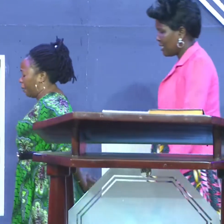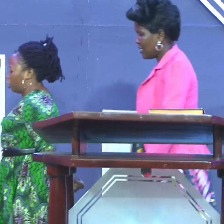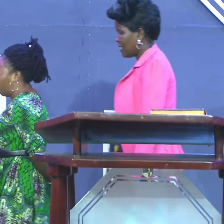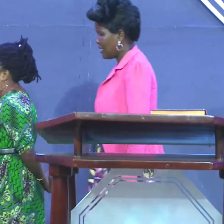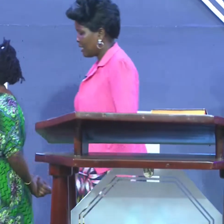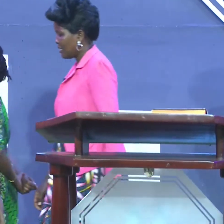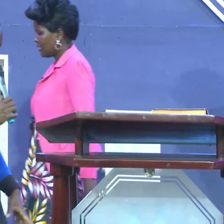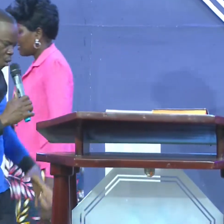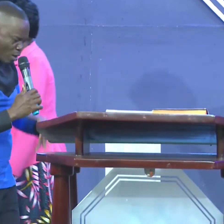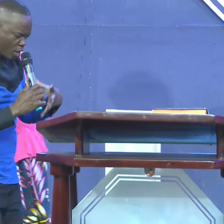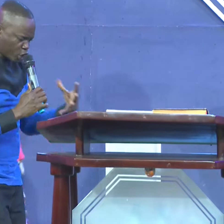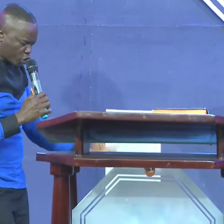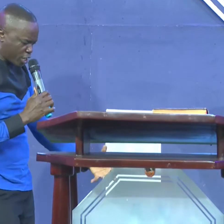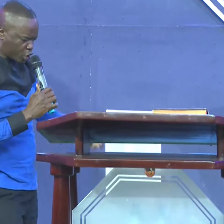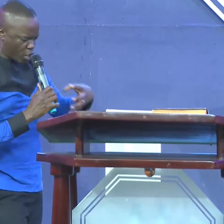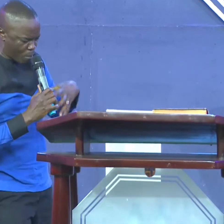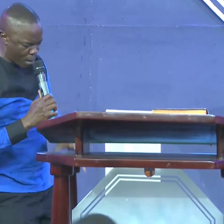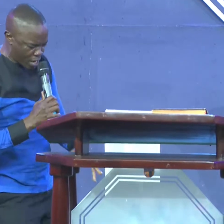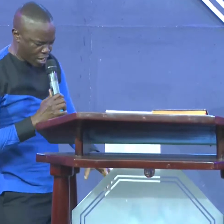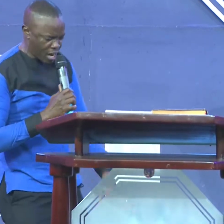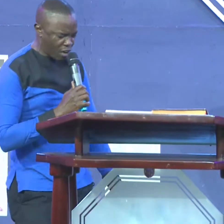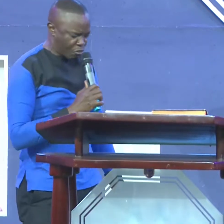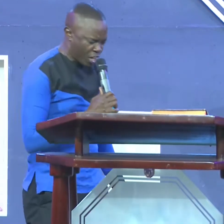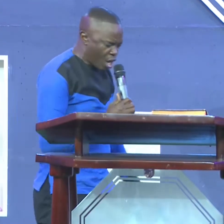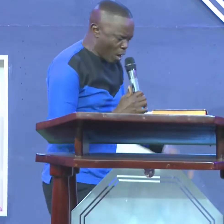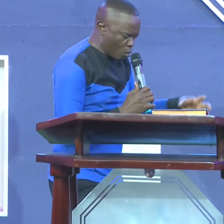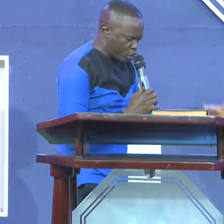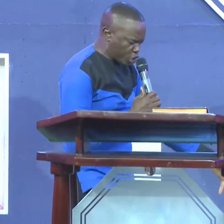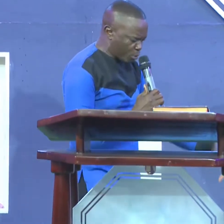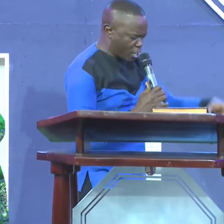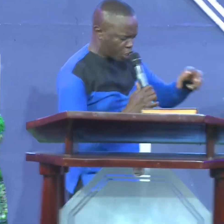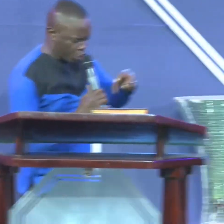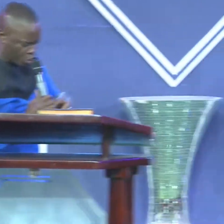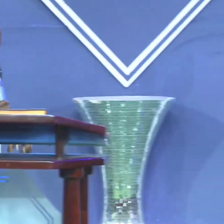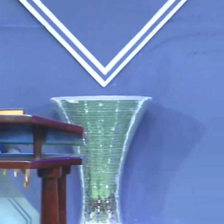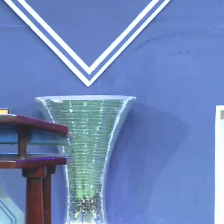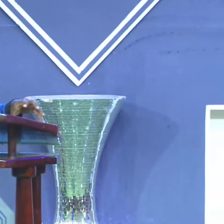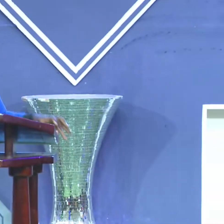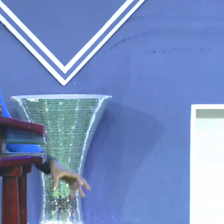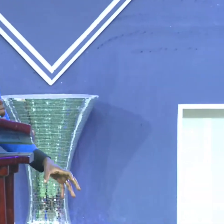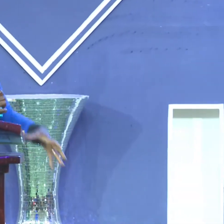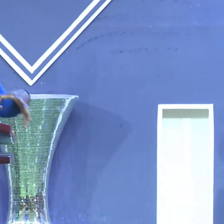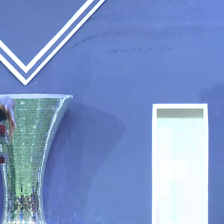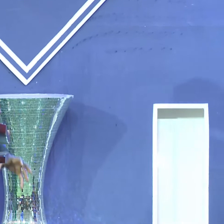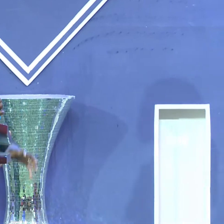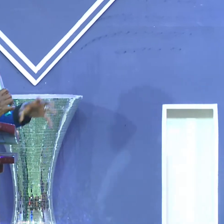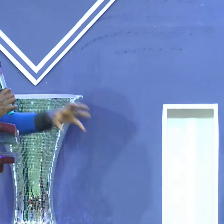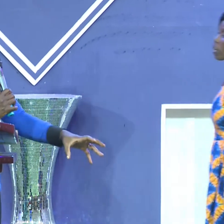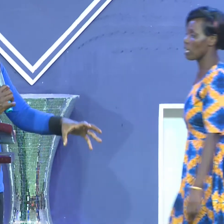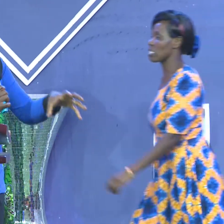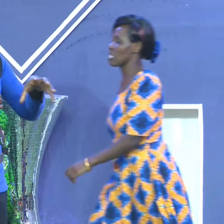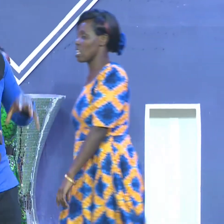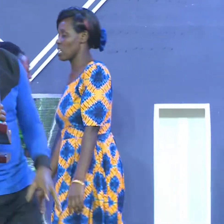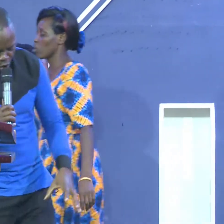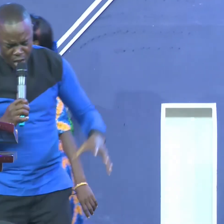kyalumba famirizi zaffe waliwo ekyo ekyali kyalumba amagenda gaffe waliwo ekyo ekibadde kitusibidde awantu nga twematiza